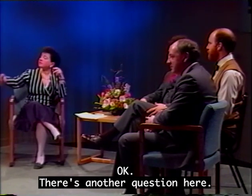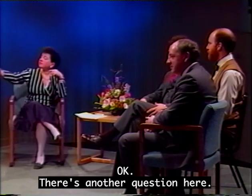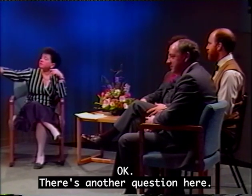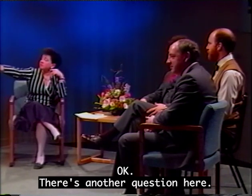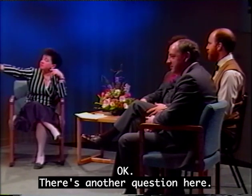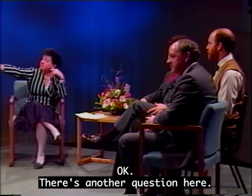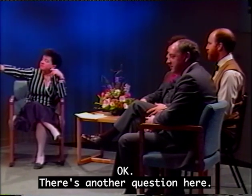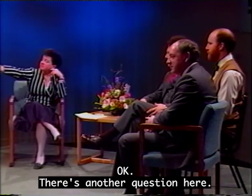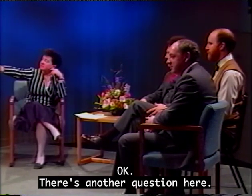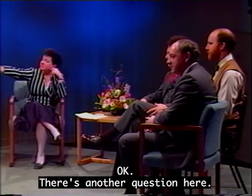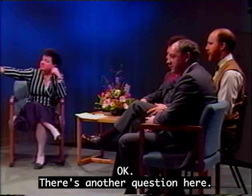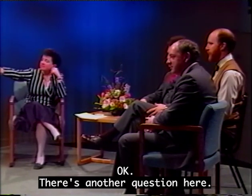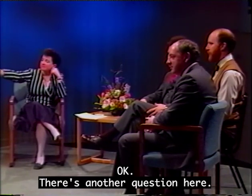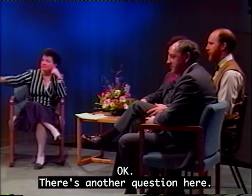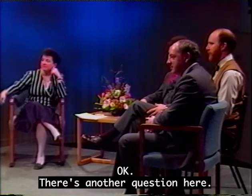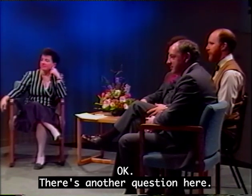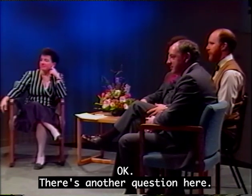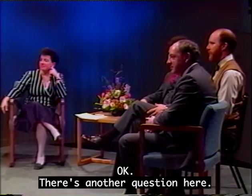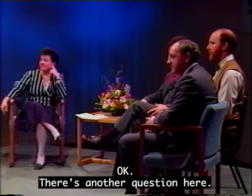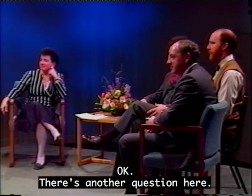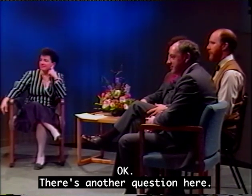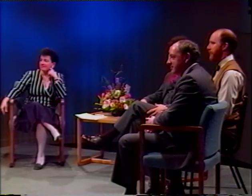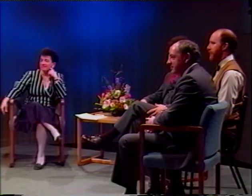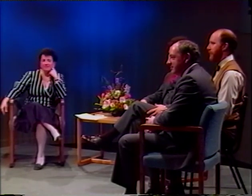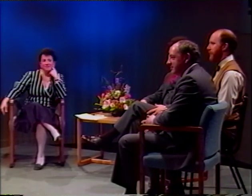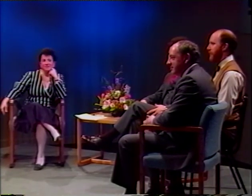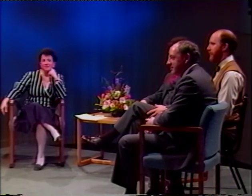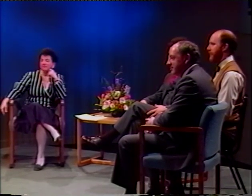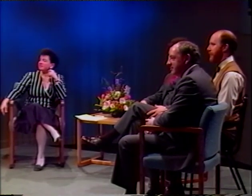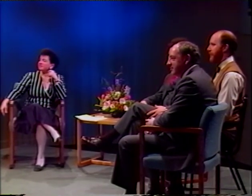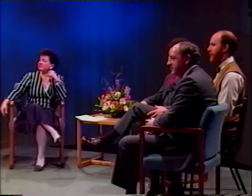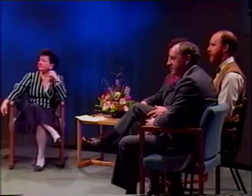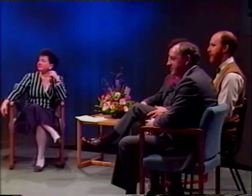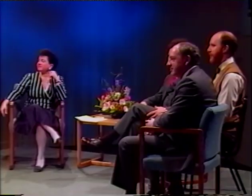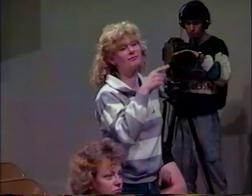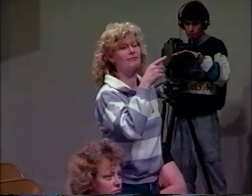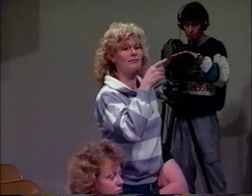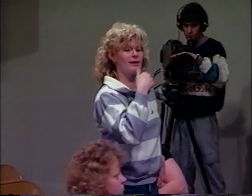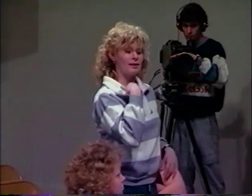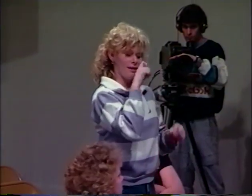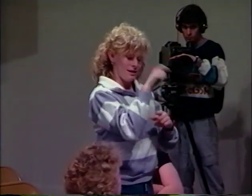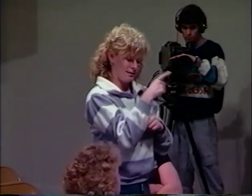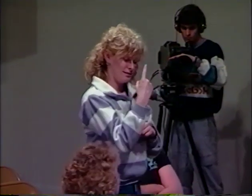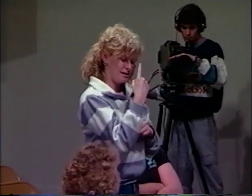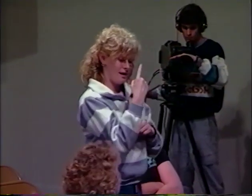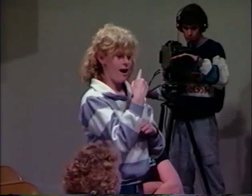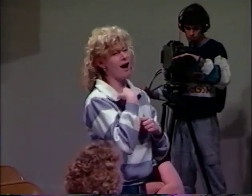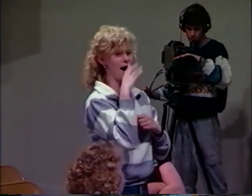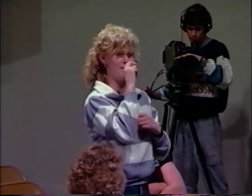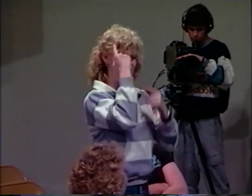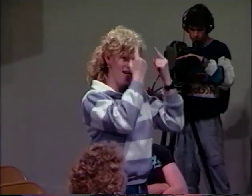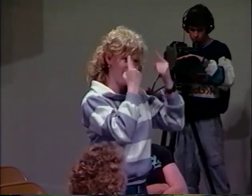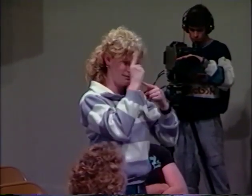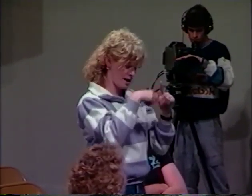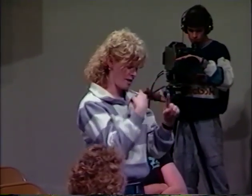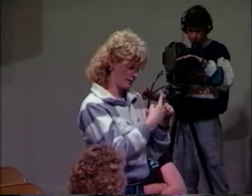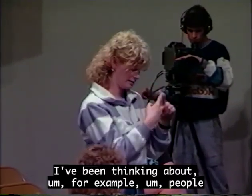Okay. There's another question here.